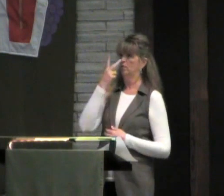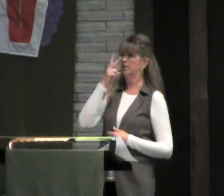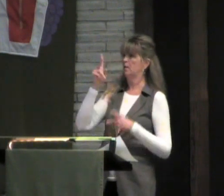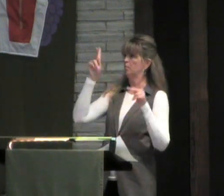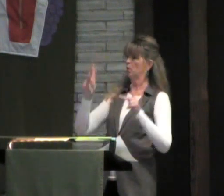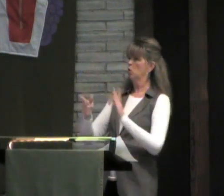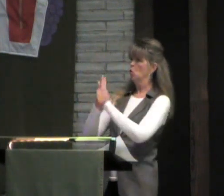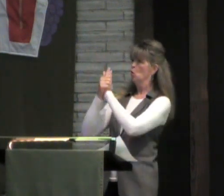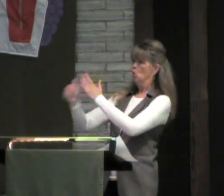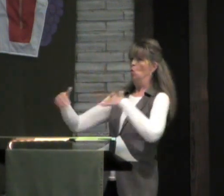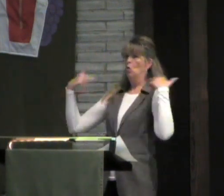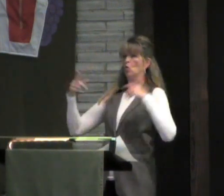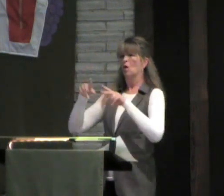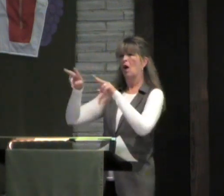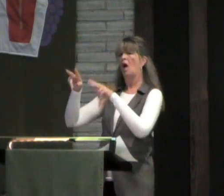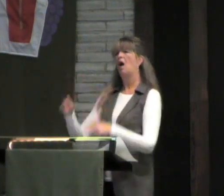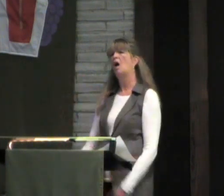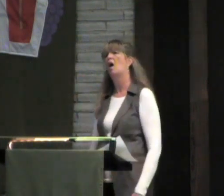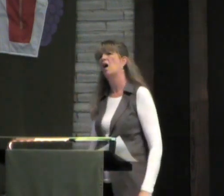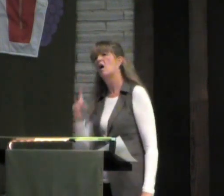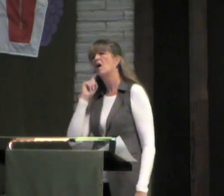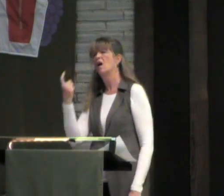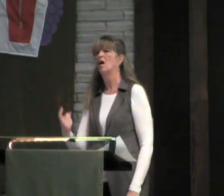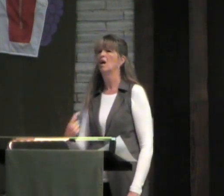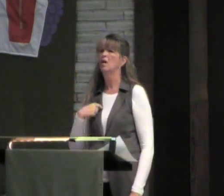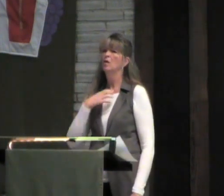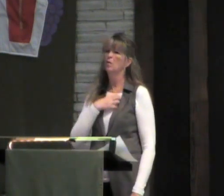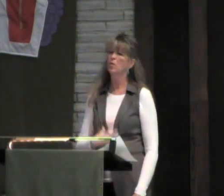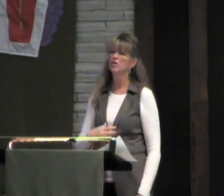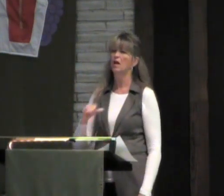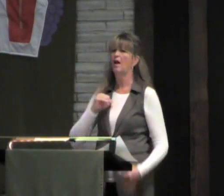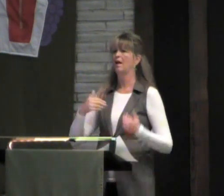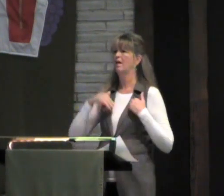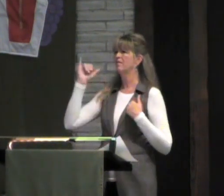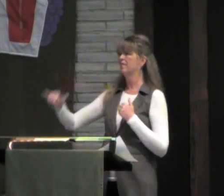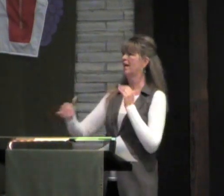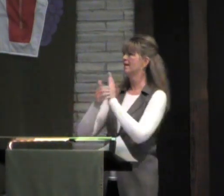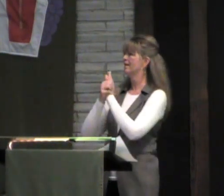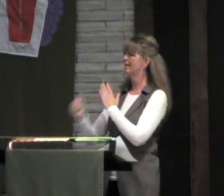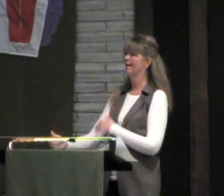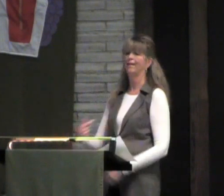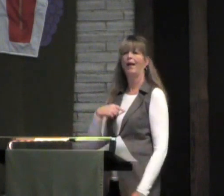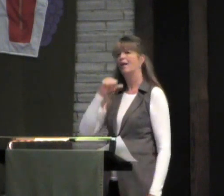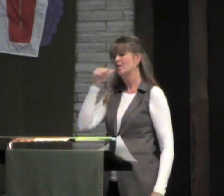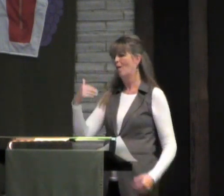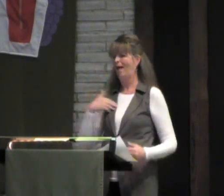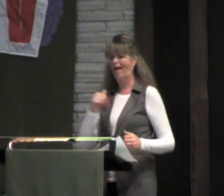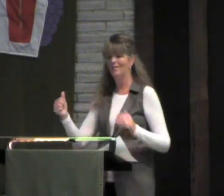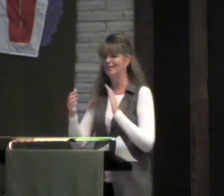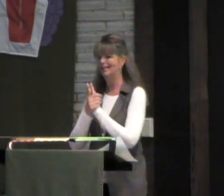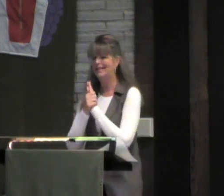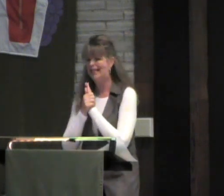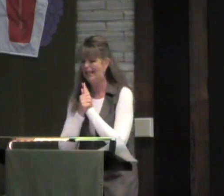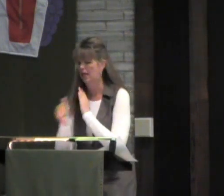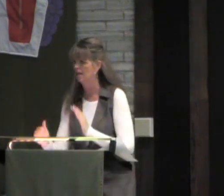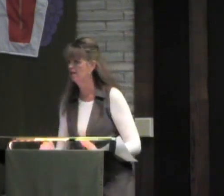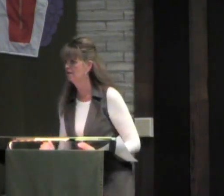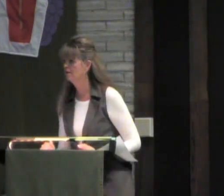I'm old. When you see a person that has a great skill, you think, oh, I'm jealous, I wish I had that kind of a skill. I don't have that